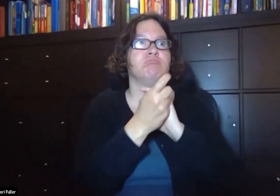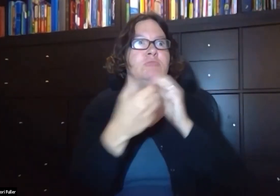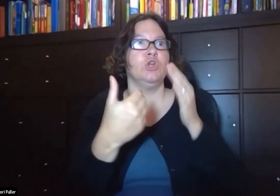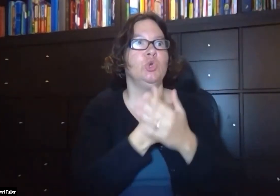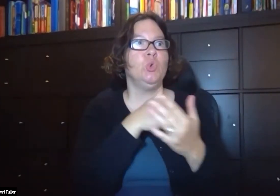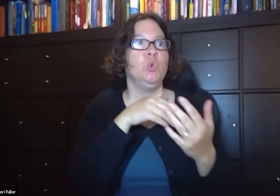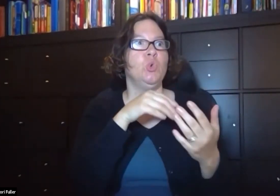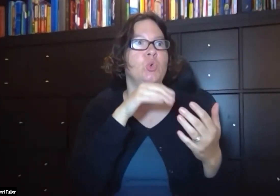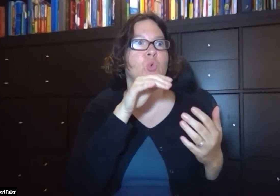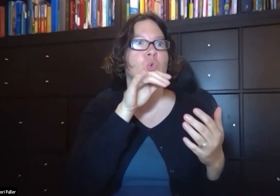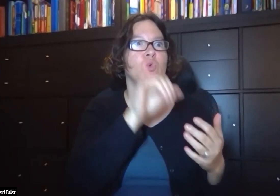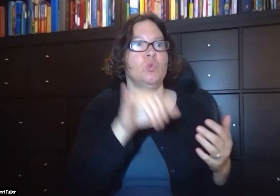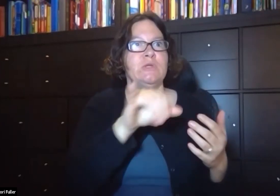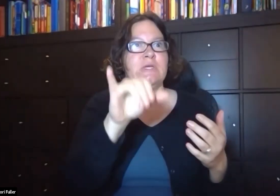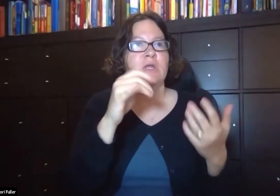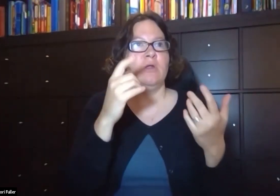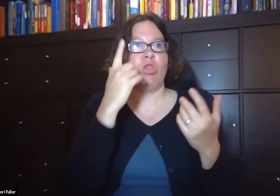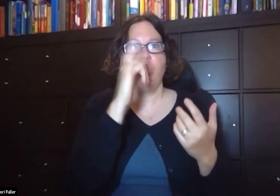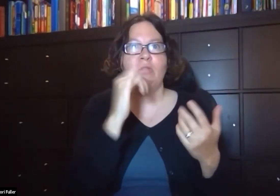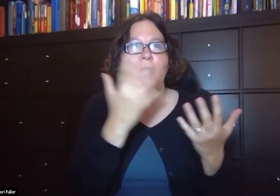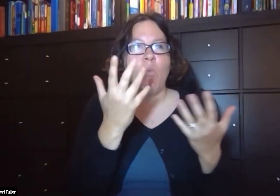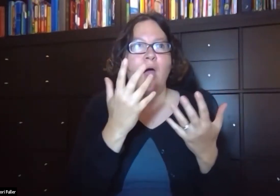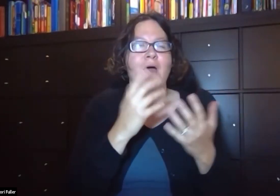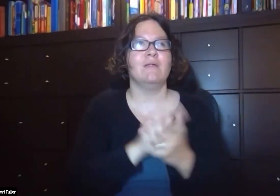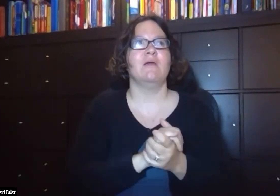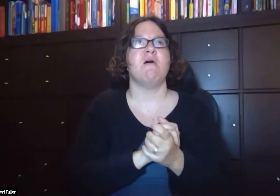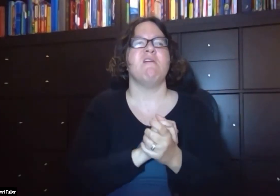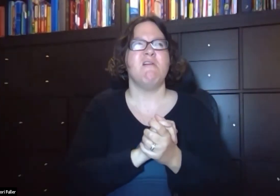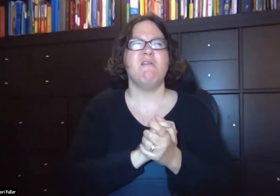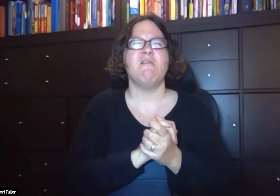trying to readjust our lifestyles and our schedules.